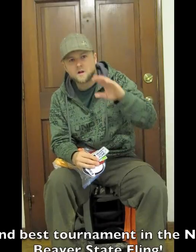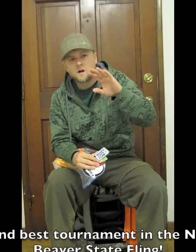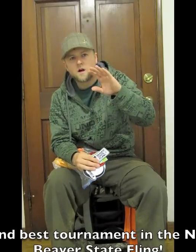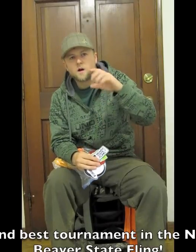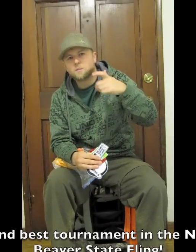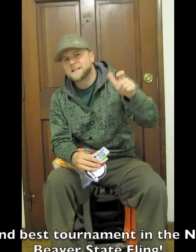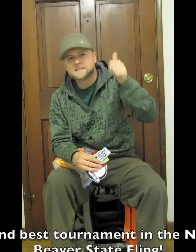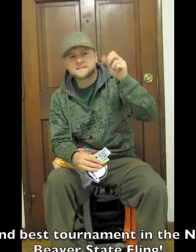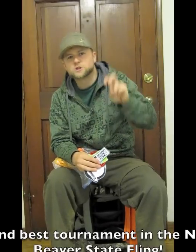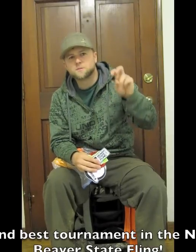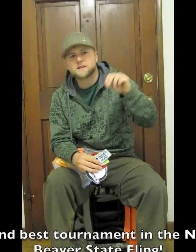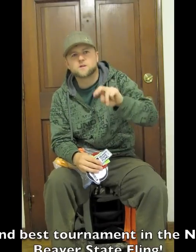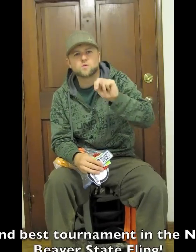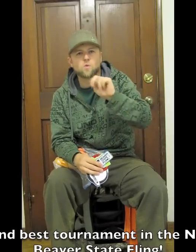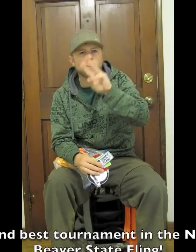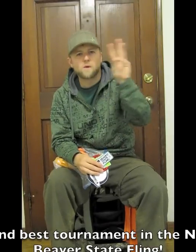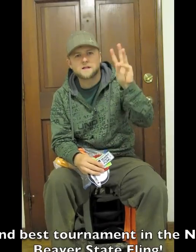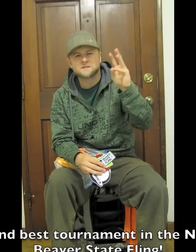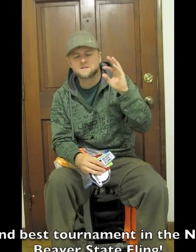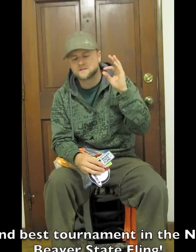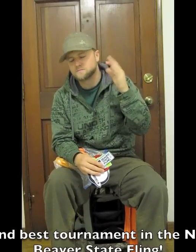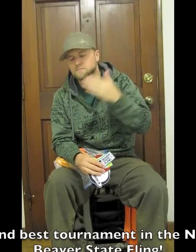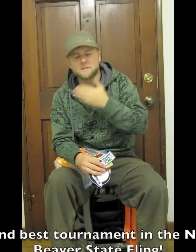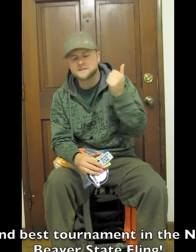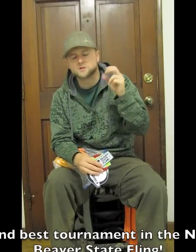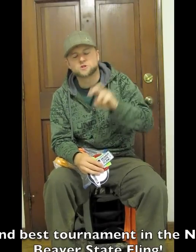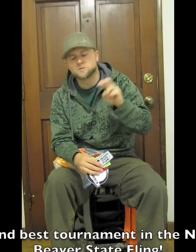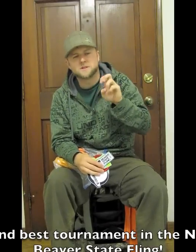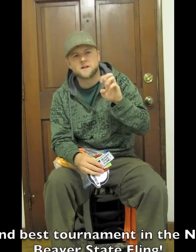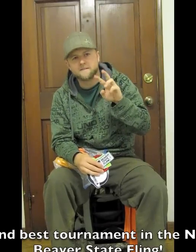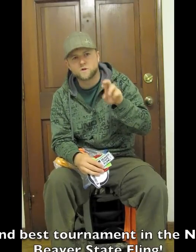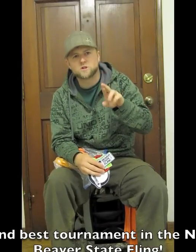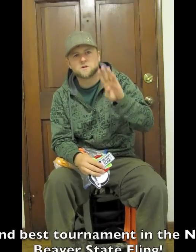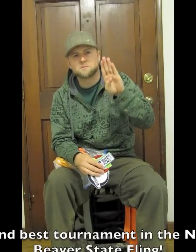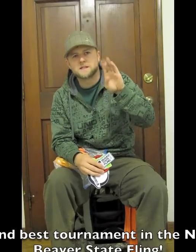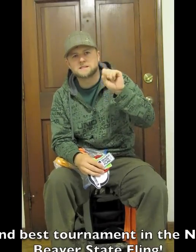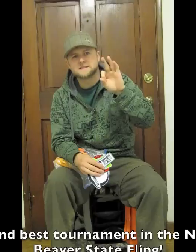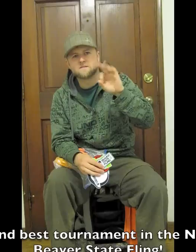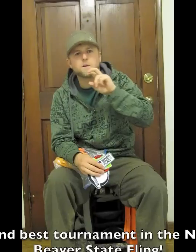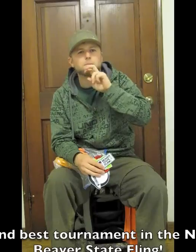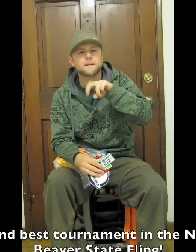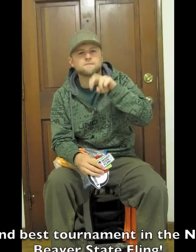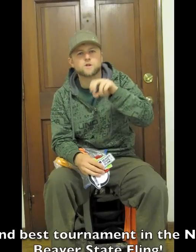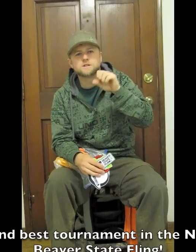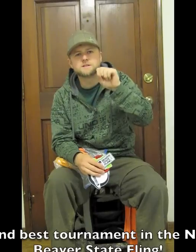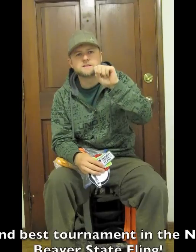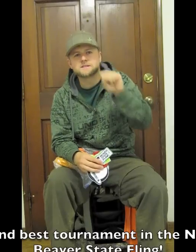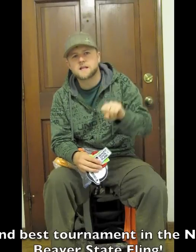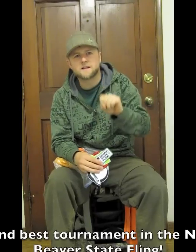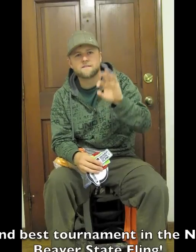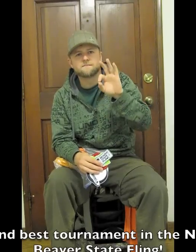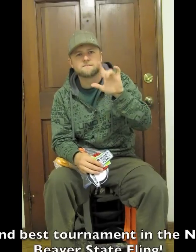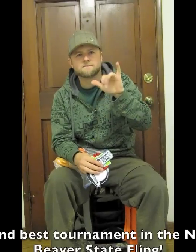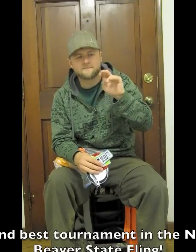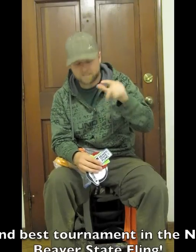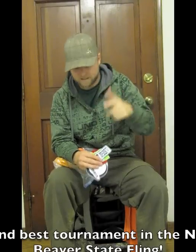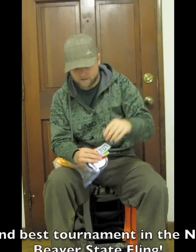get bent out, if that's the last that you see of me. See me, see me, see